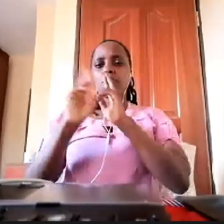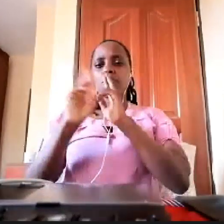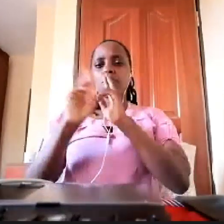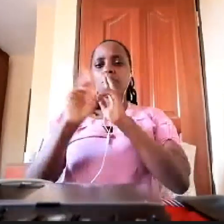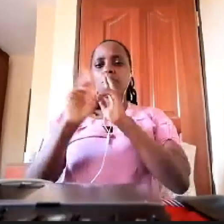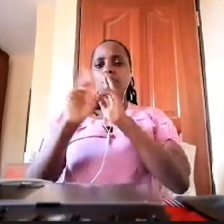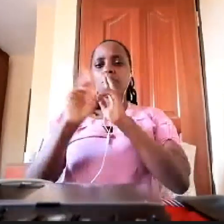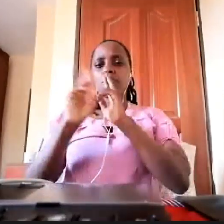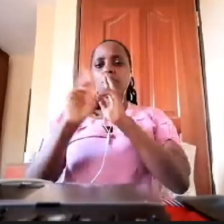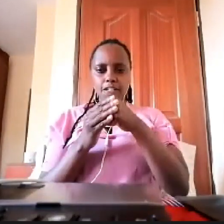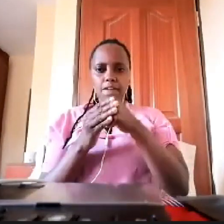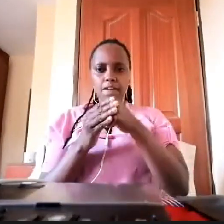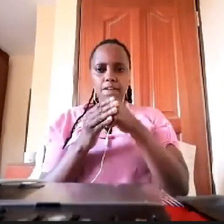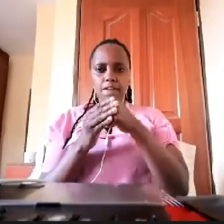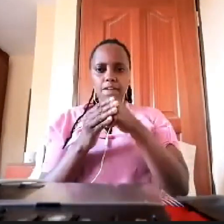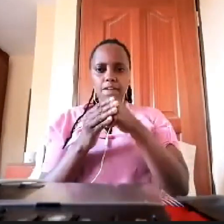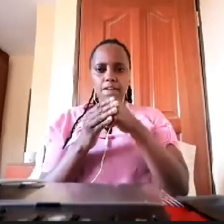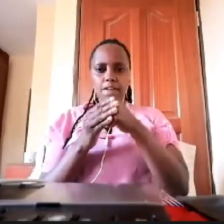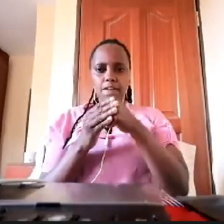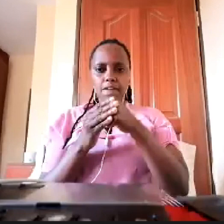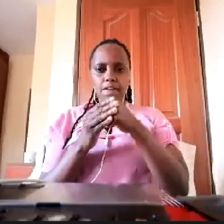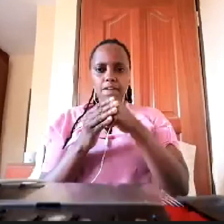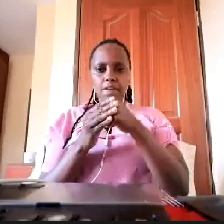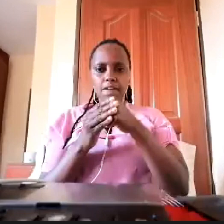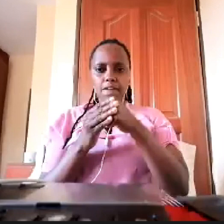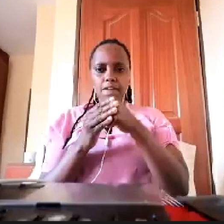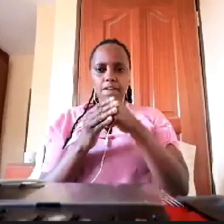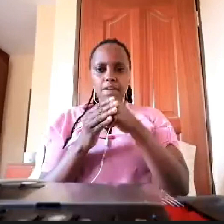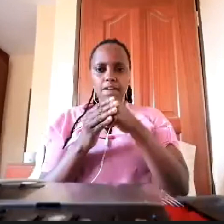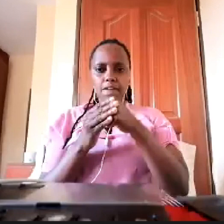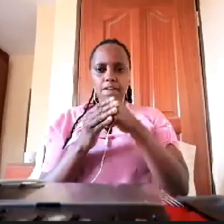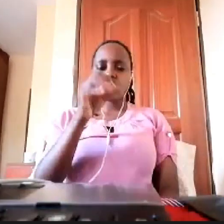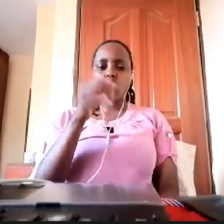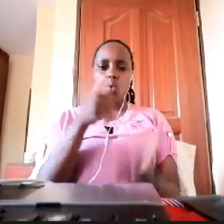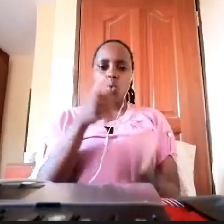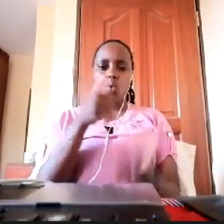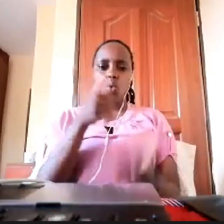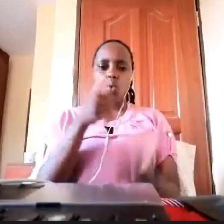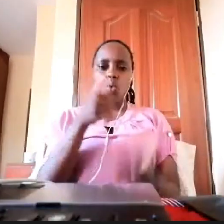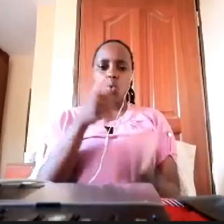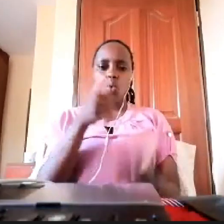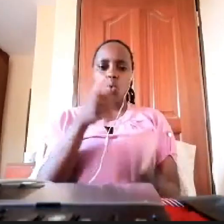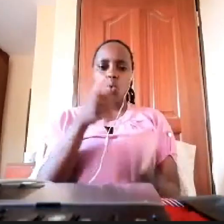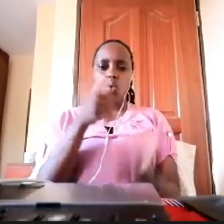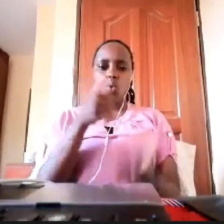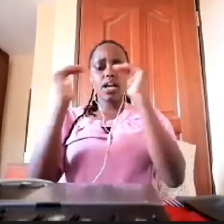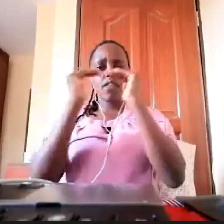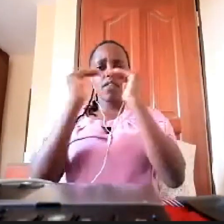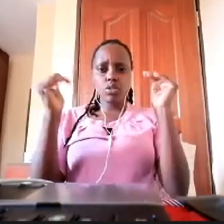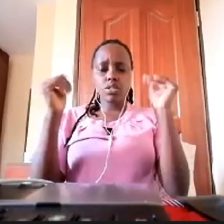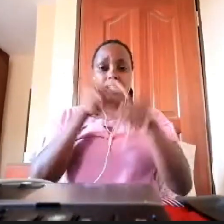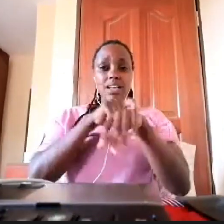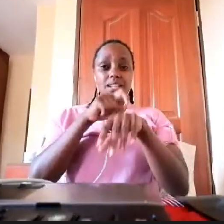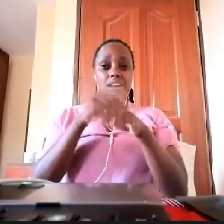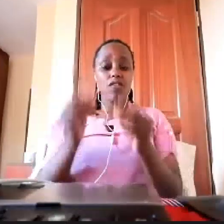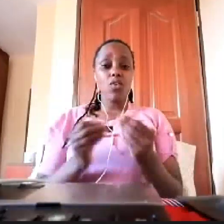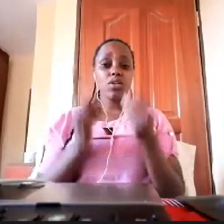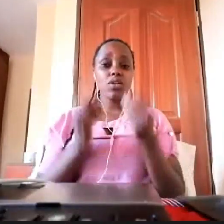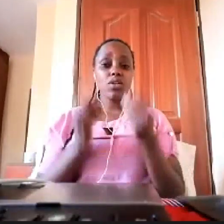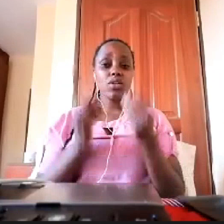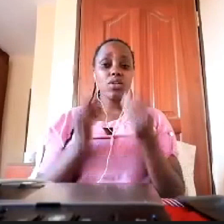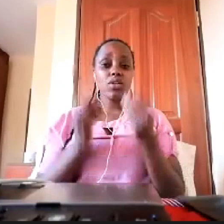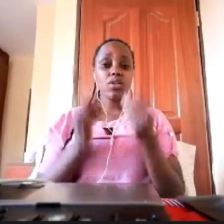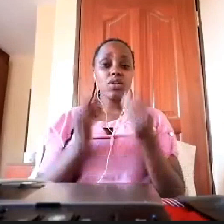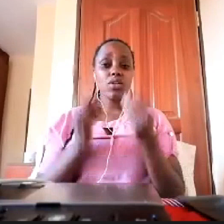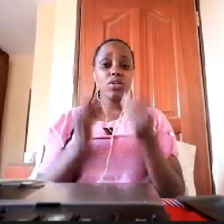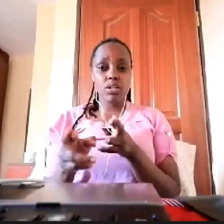2019. 66 different CSOs were involved at different stages. And at the time of submitting the report,